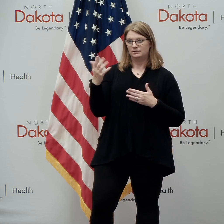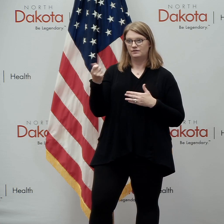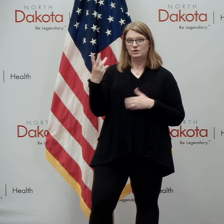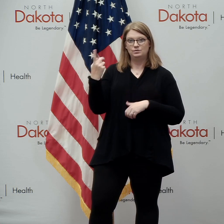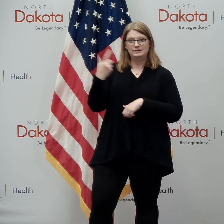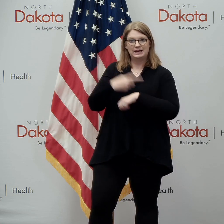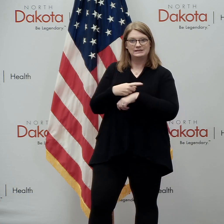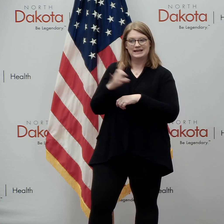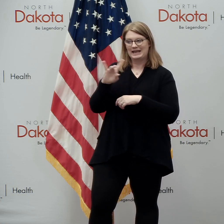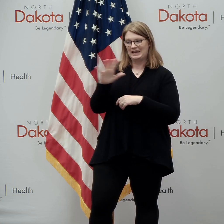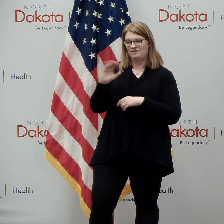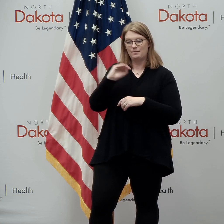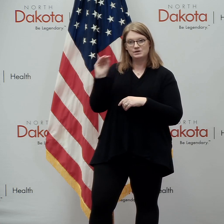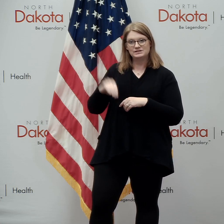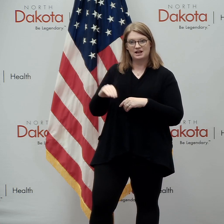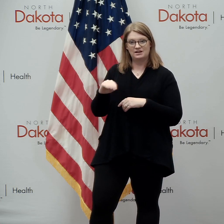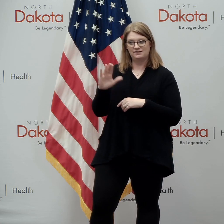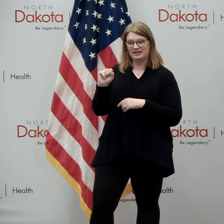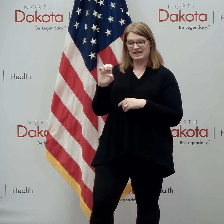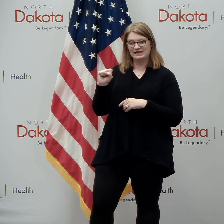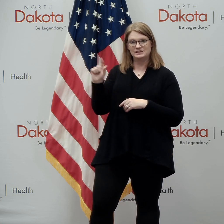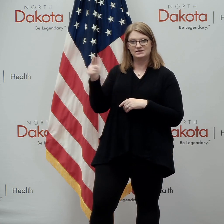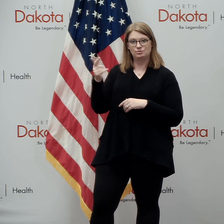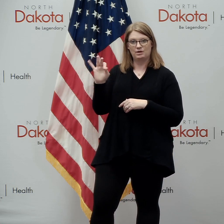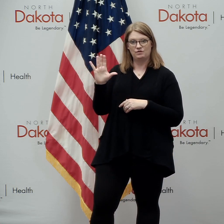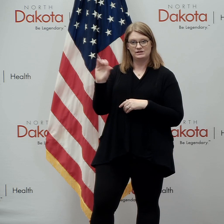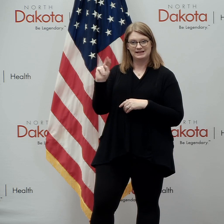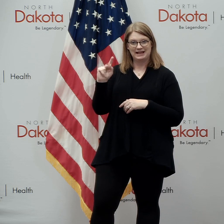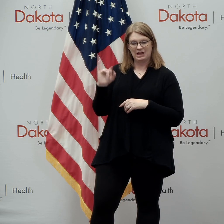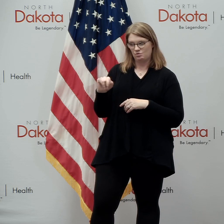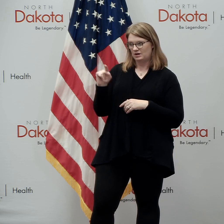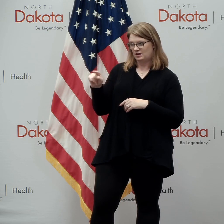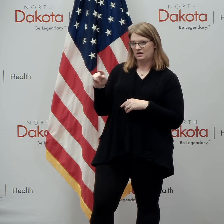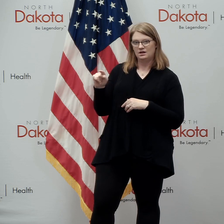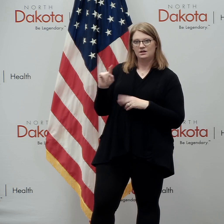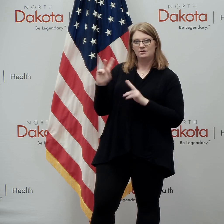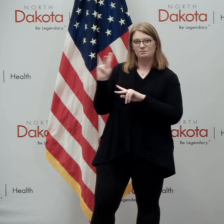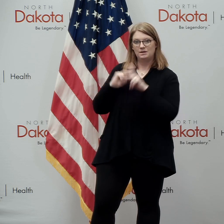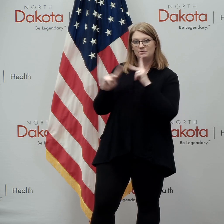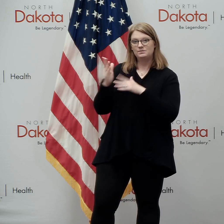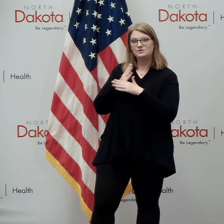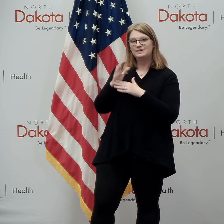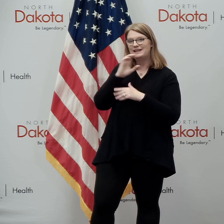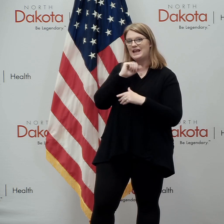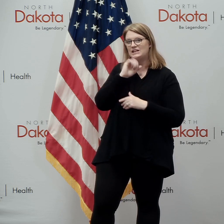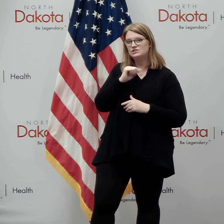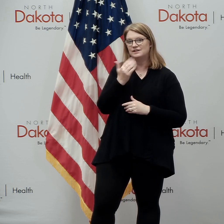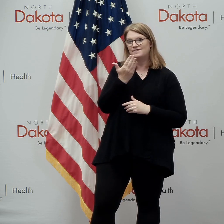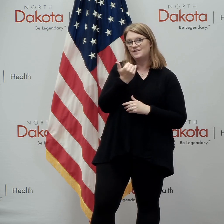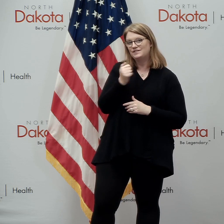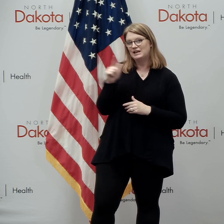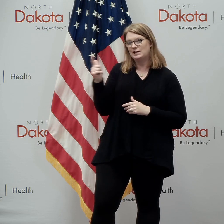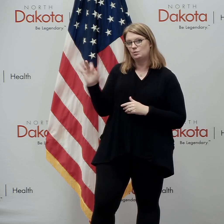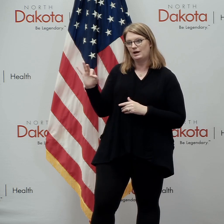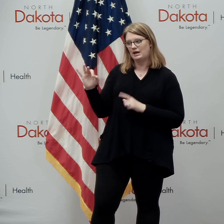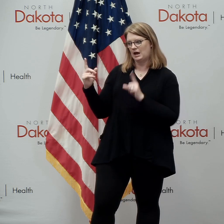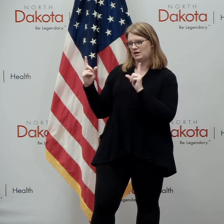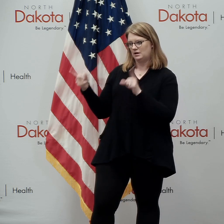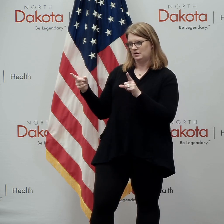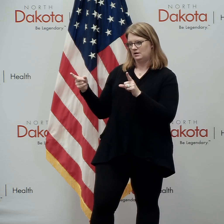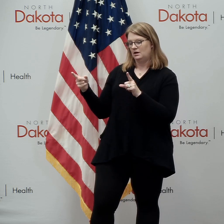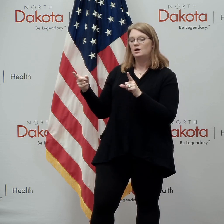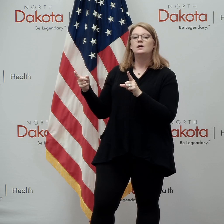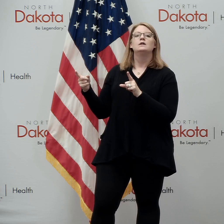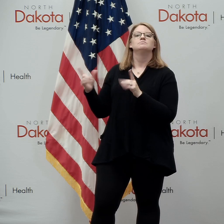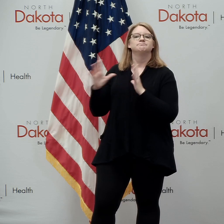over 85% of the cases in Grand Forks County have been people between the ages of 15 and 29. Well, that's great. We're